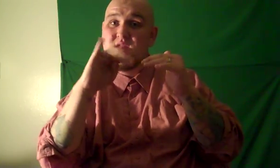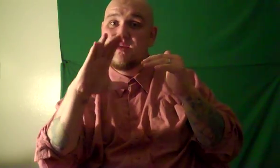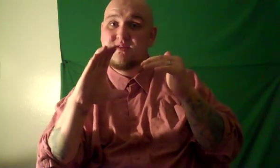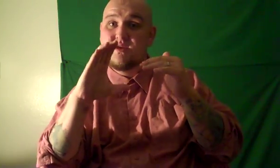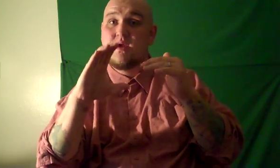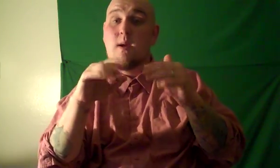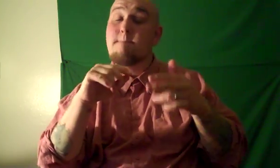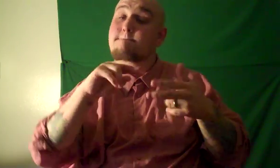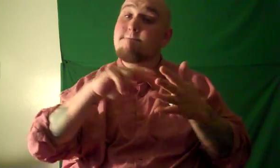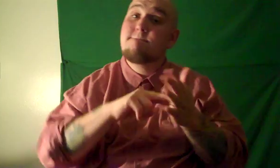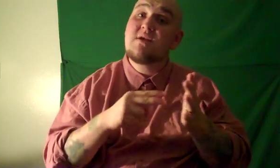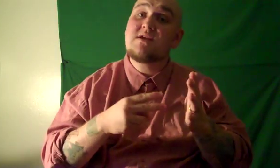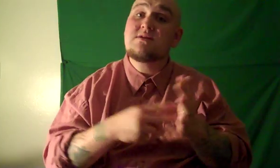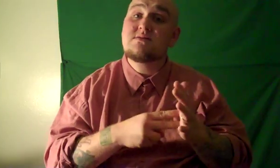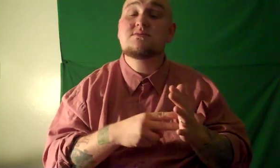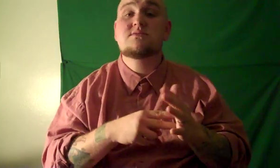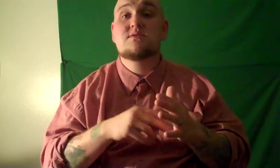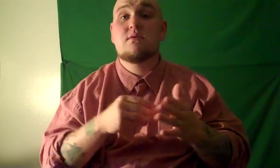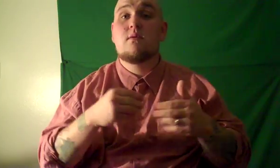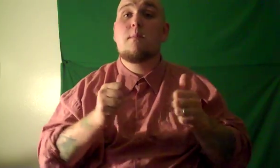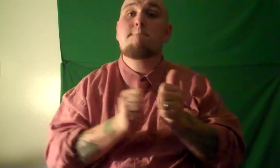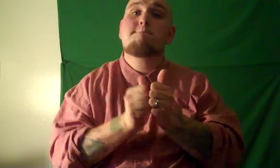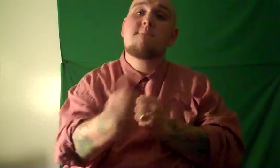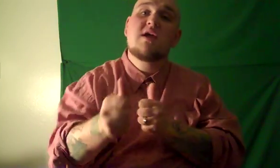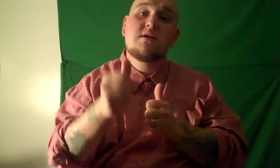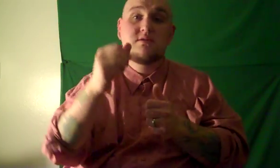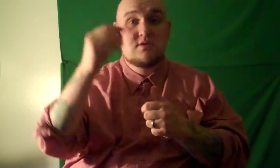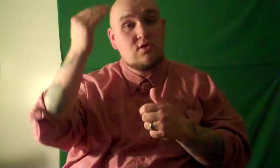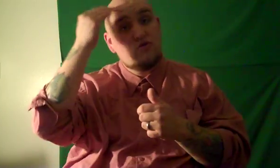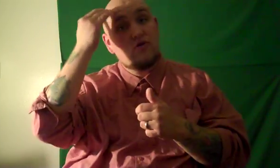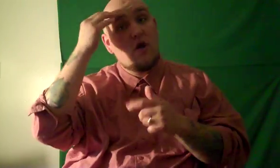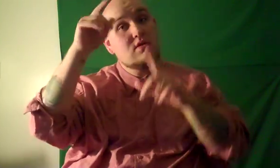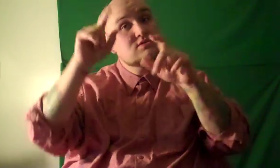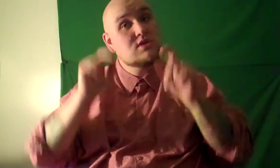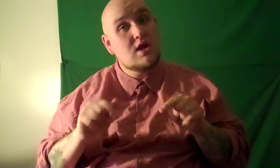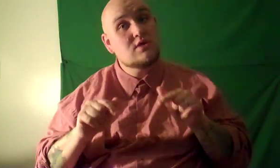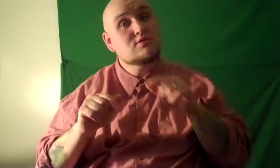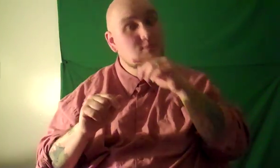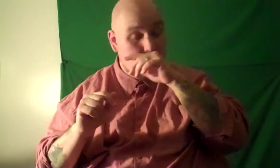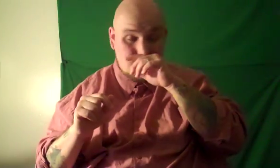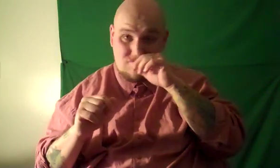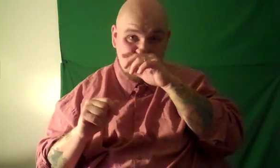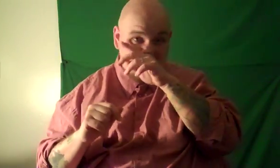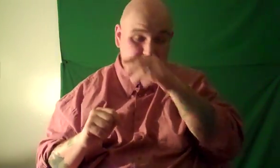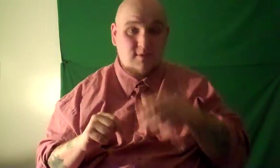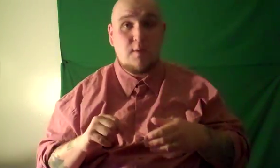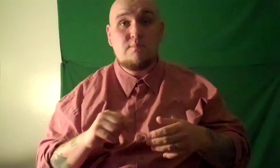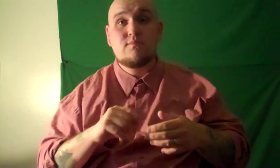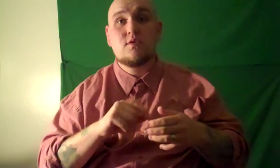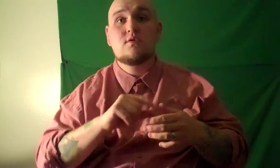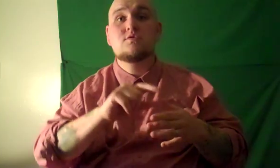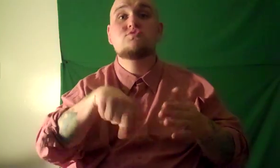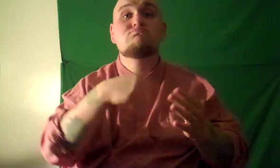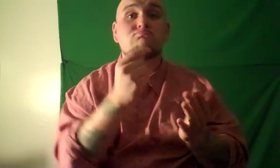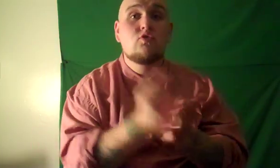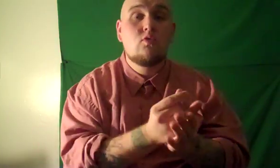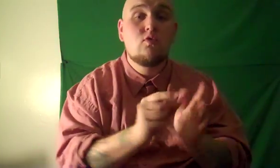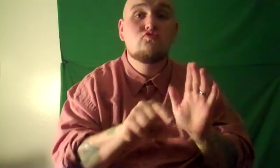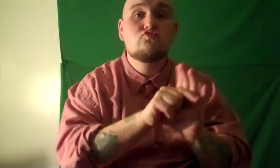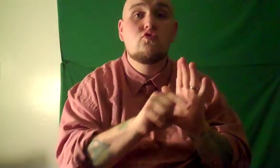test and that you scored within an acceptable standard range of a professional